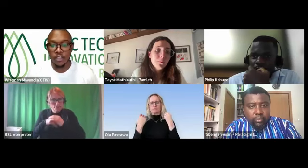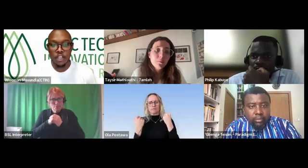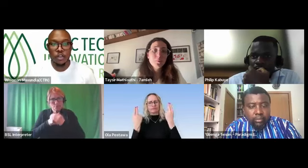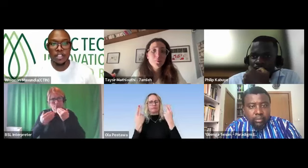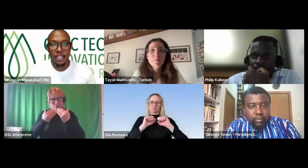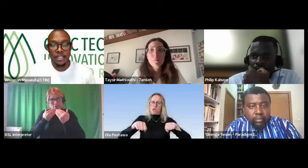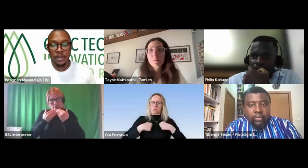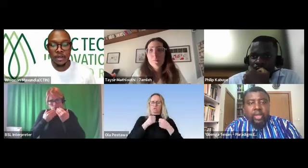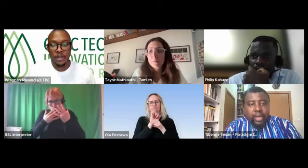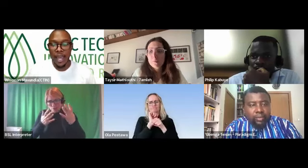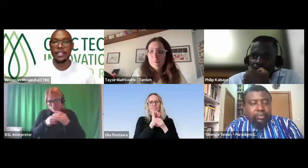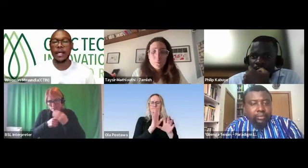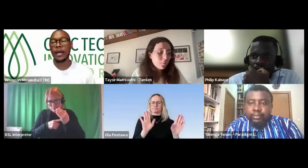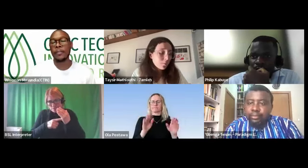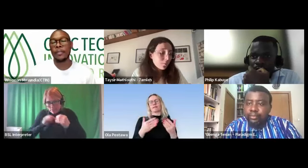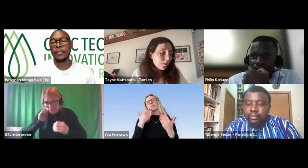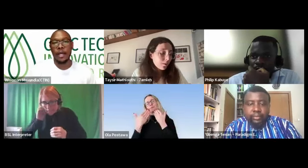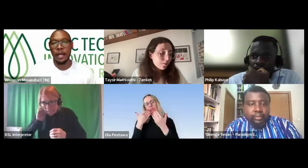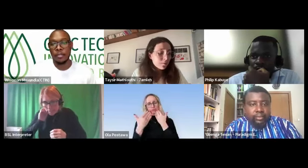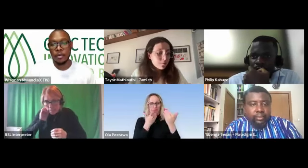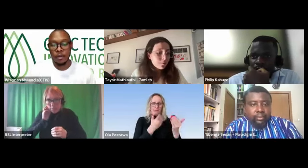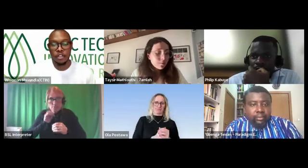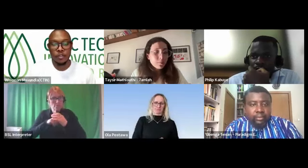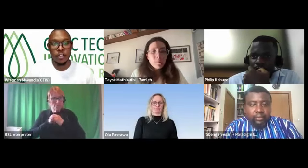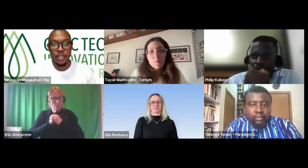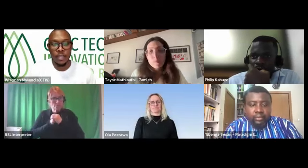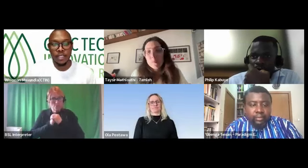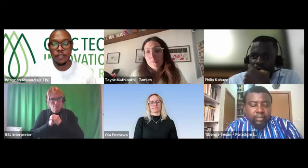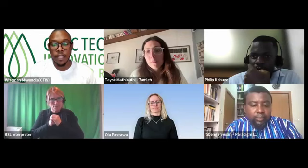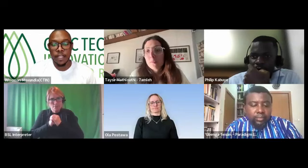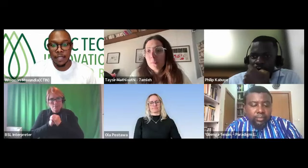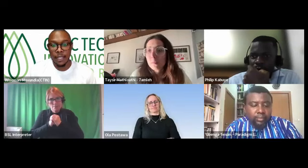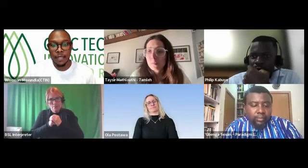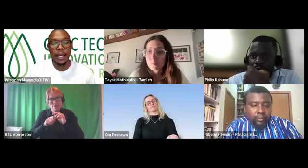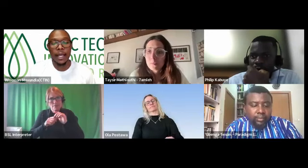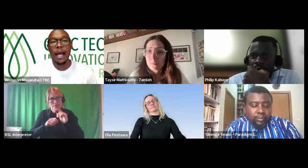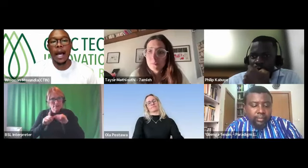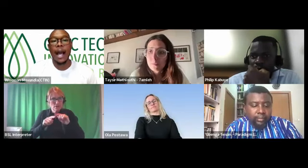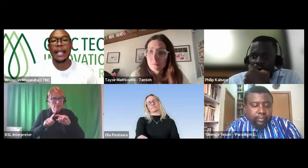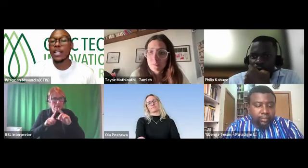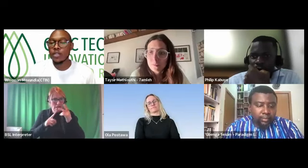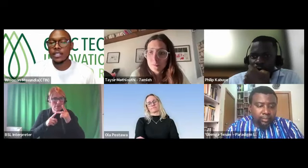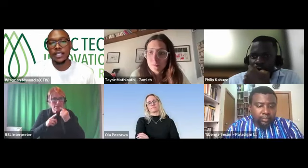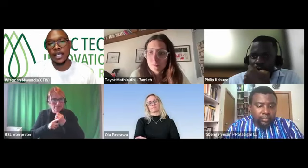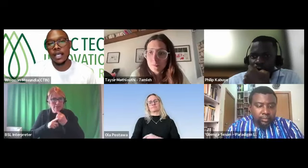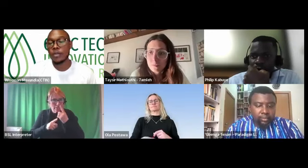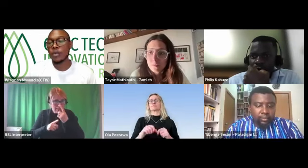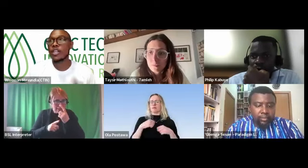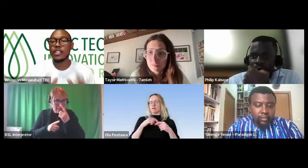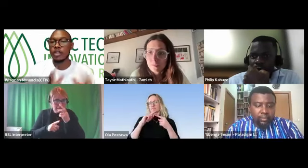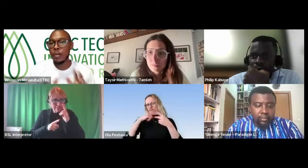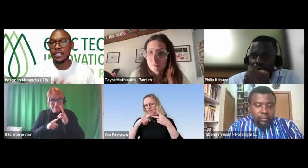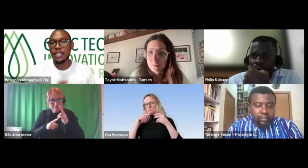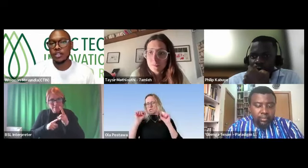Thank you so much. Thank you so much, Taysir, and the rest of the speakers, Philip and Gbenga. I can actually